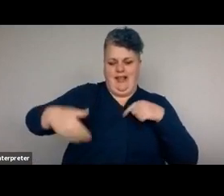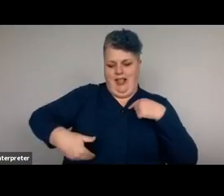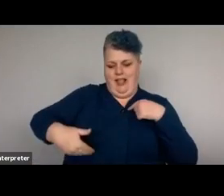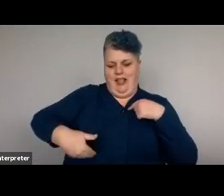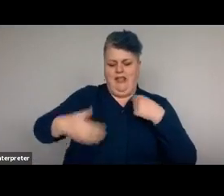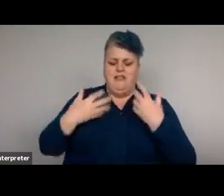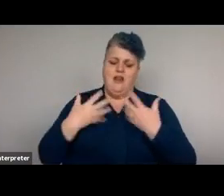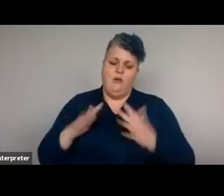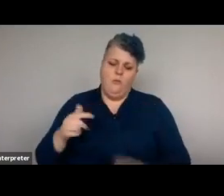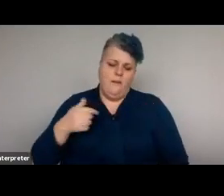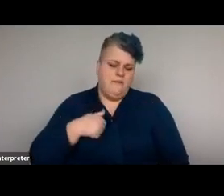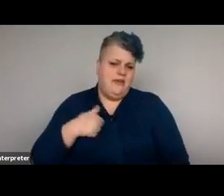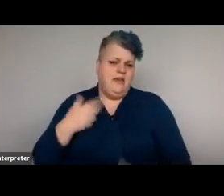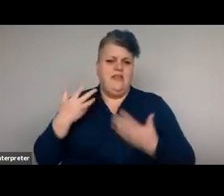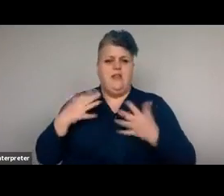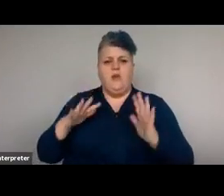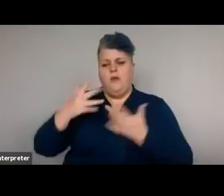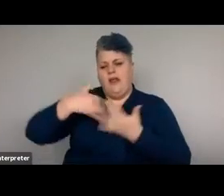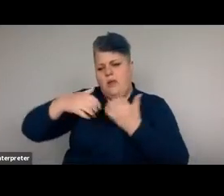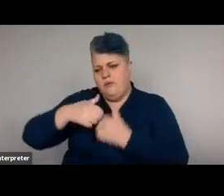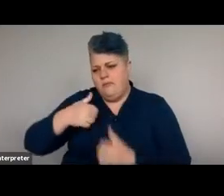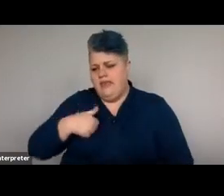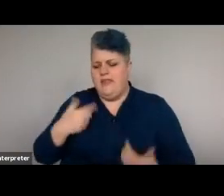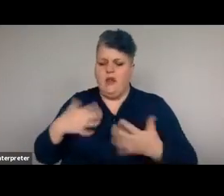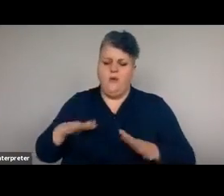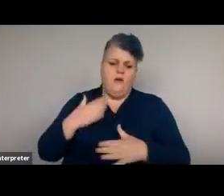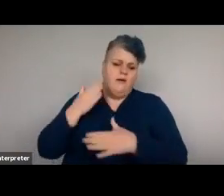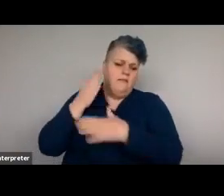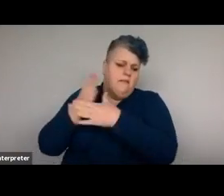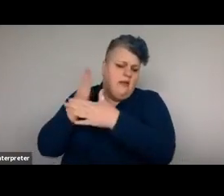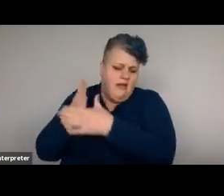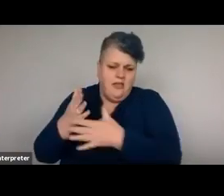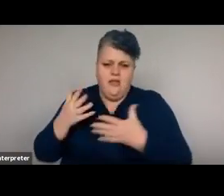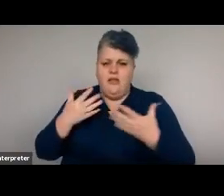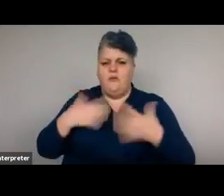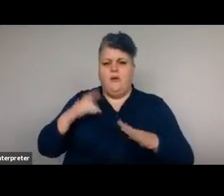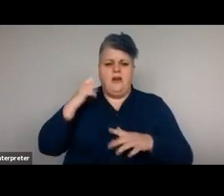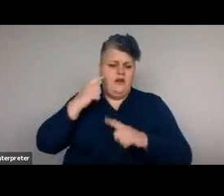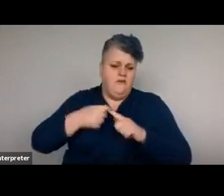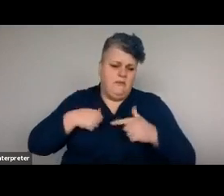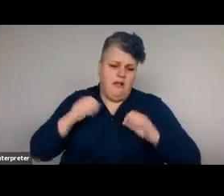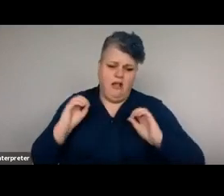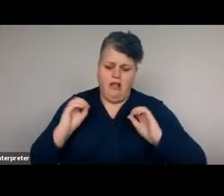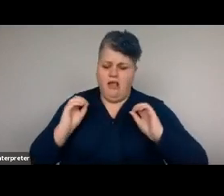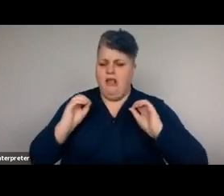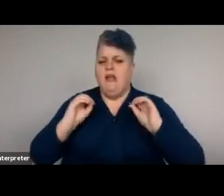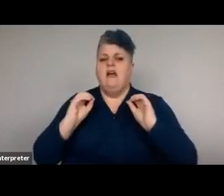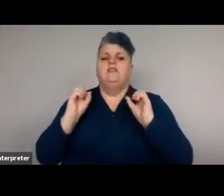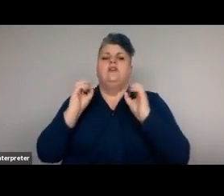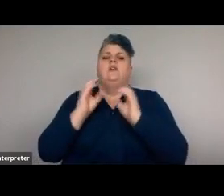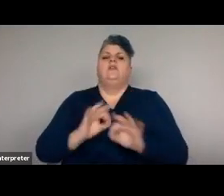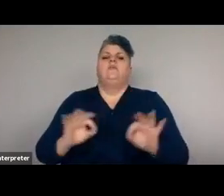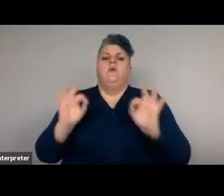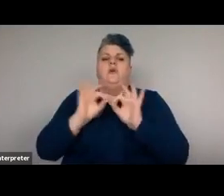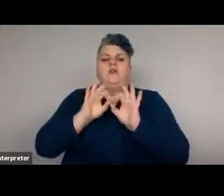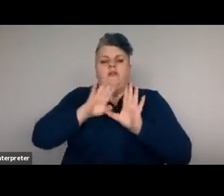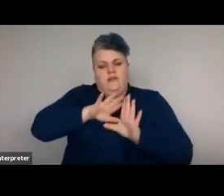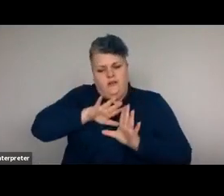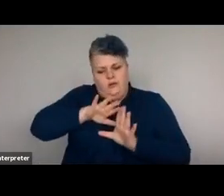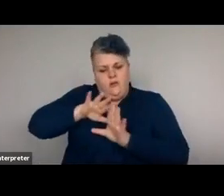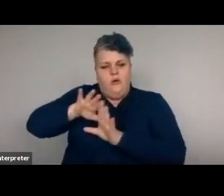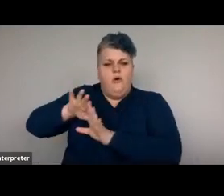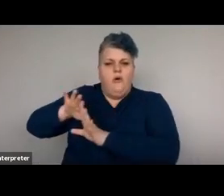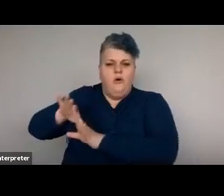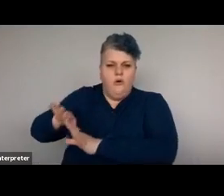out with us. They don't want to be bothered with us. They don't want to hear from us. So it's really important to work